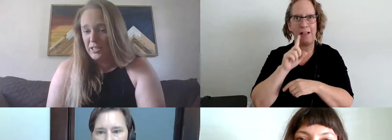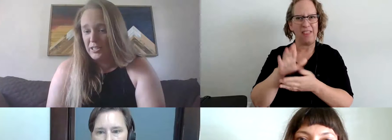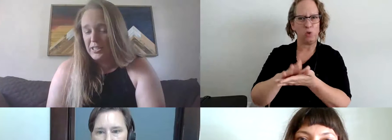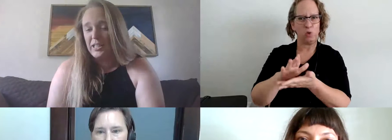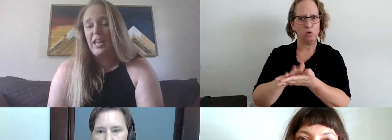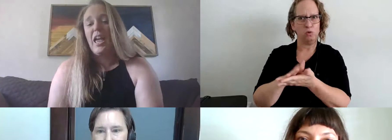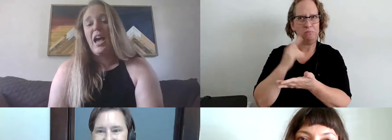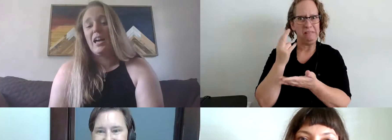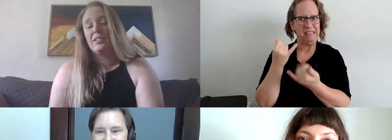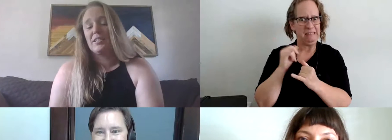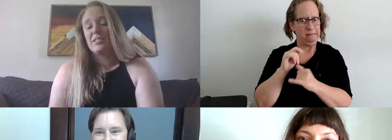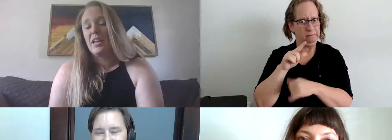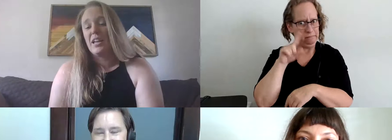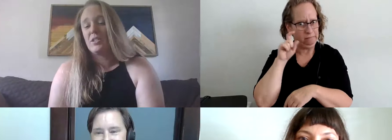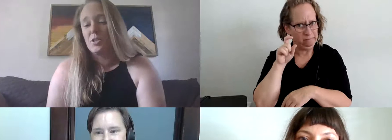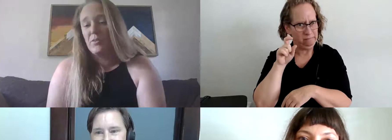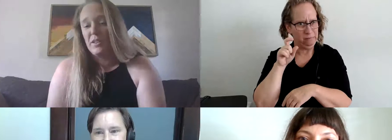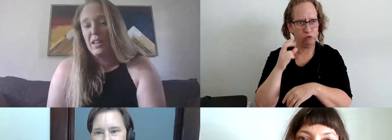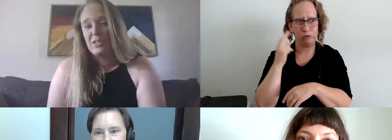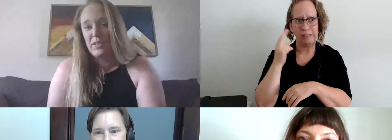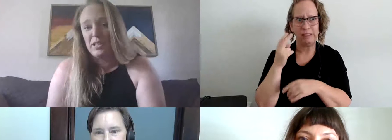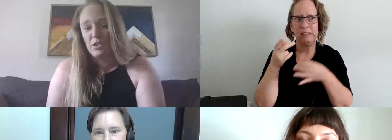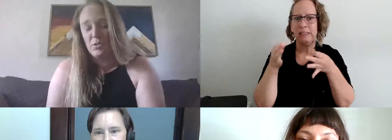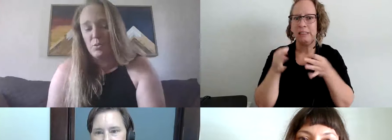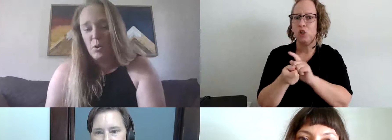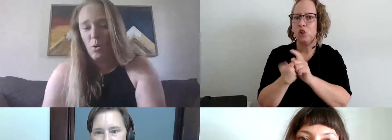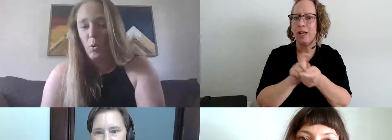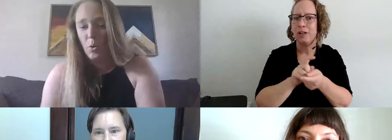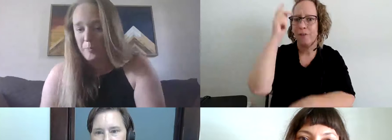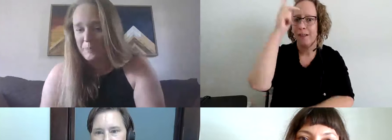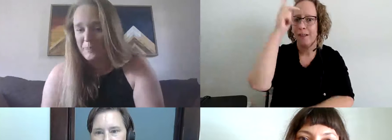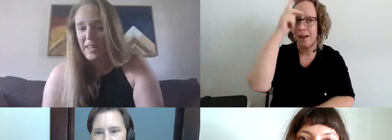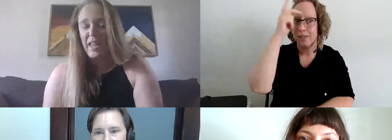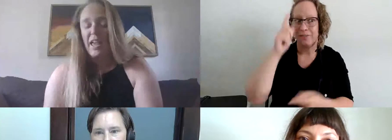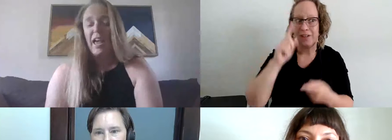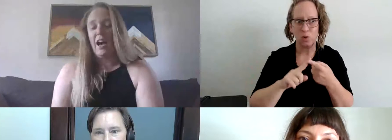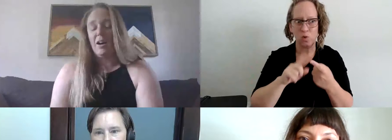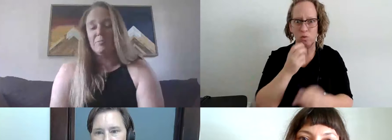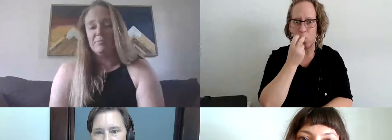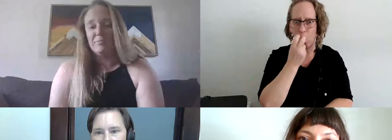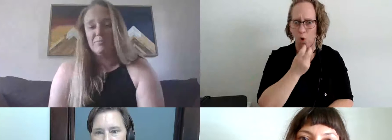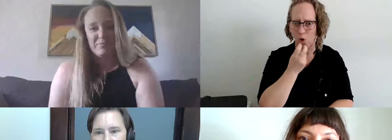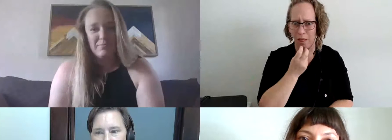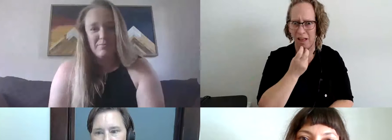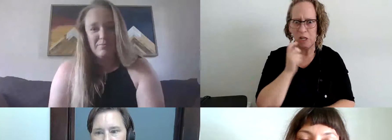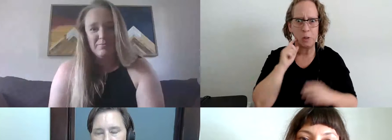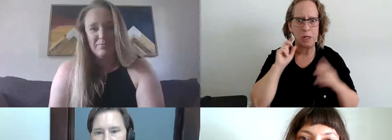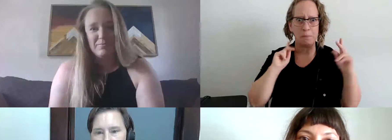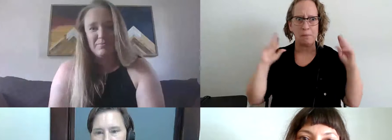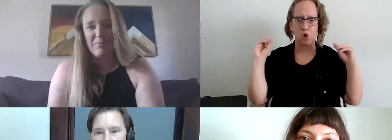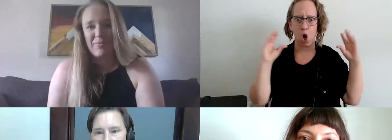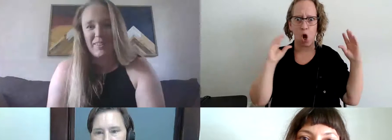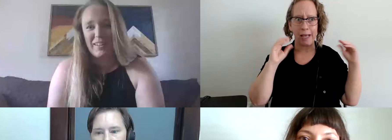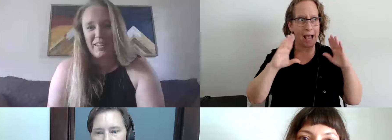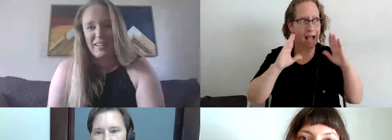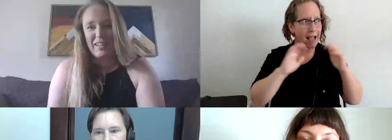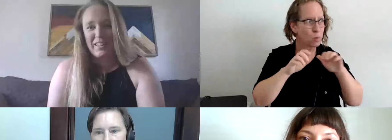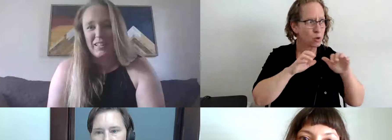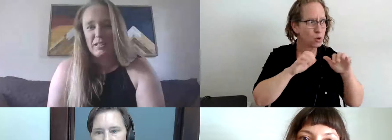remain a mystery, had decided to switch their philosophy to oral. Jeremy, how are you? Hi,